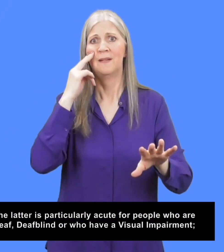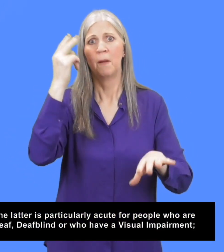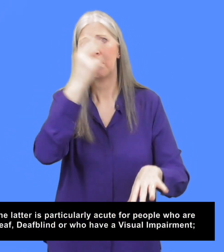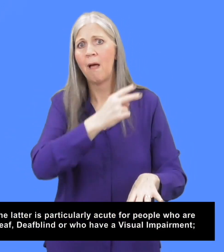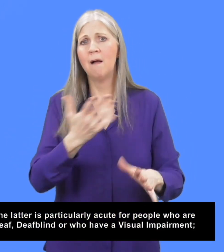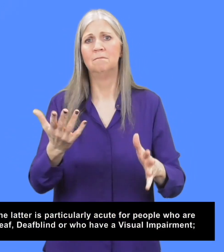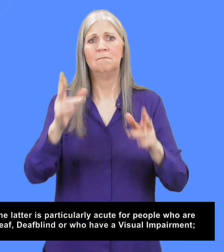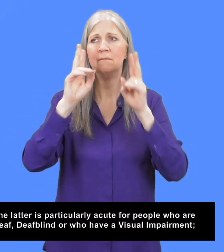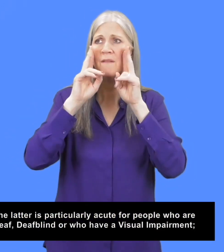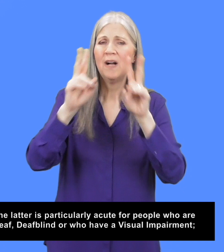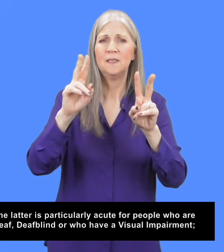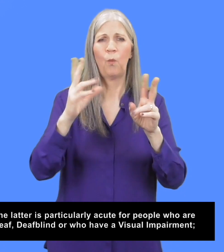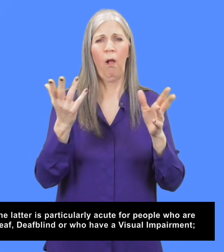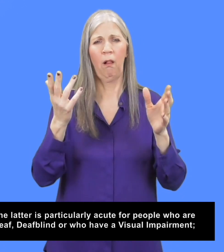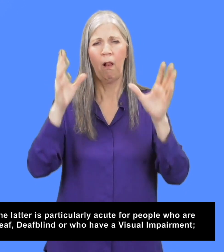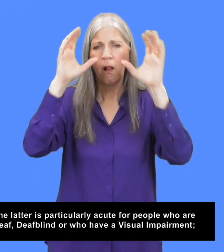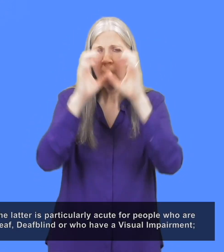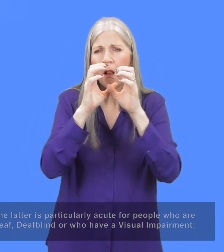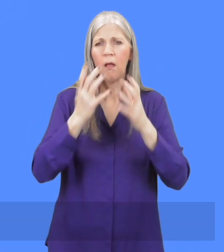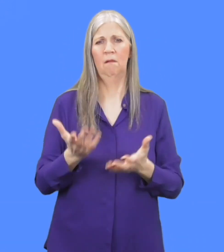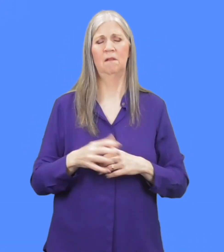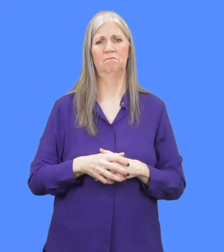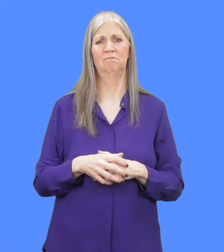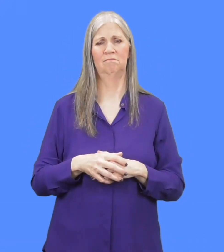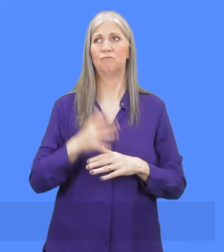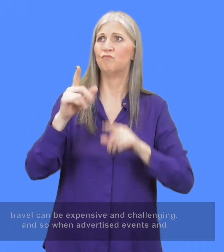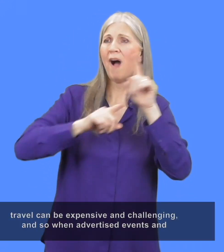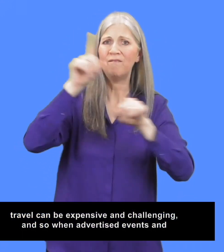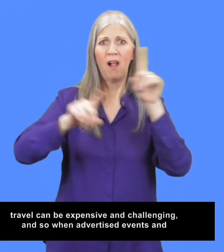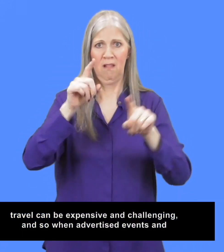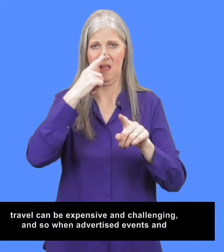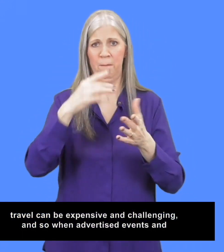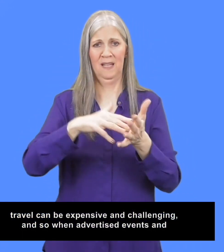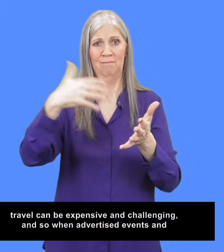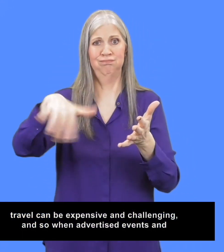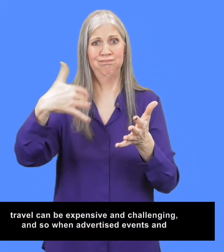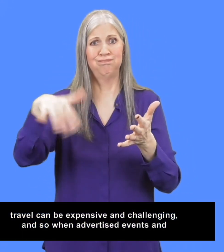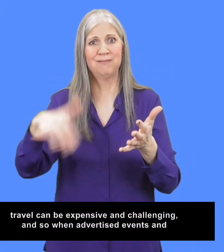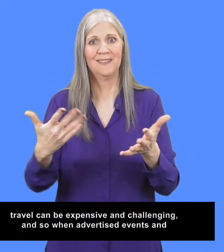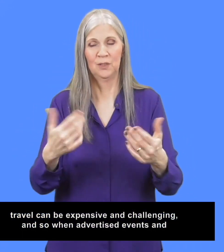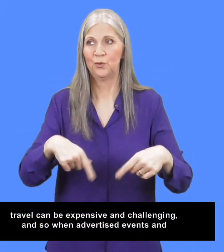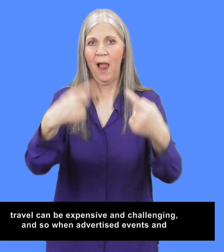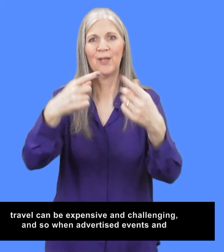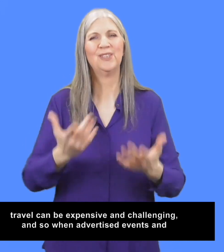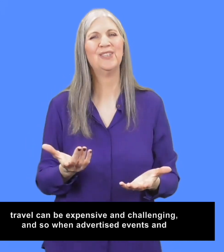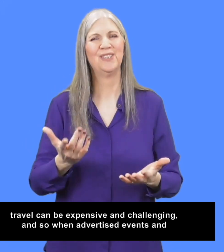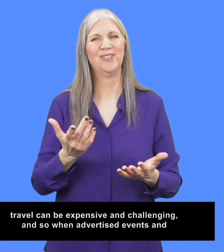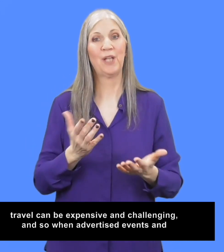deaf, deafblind, or who have a visual impairment. Travel can be expensive and challenging, and so when